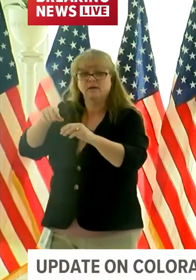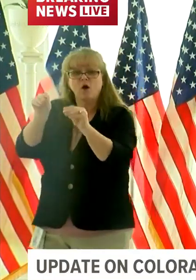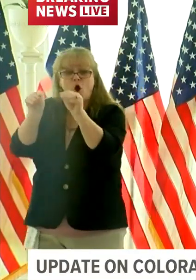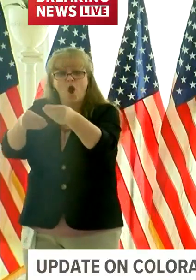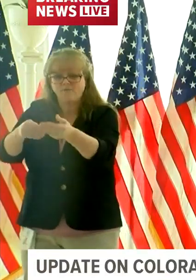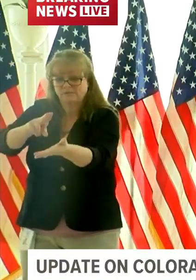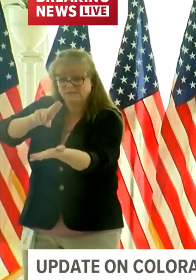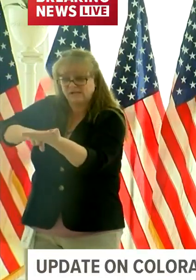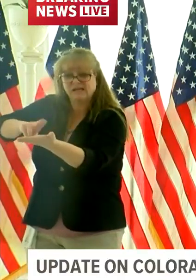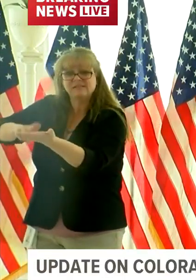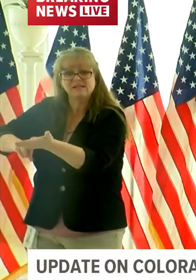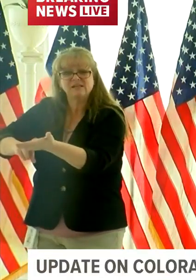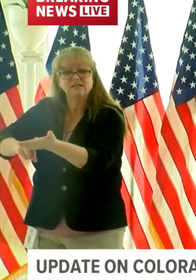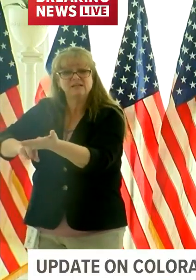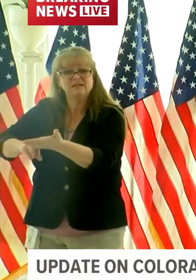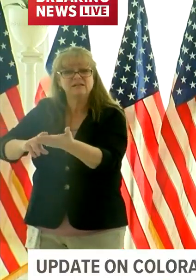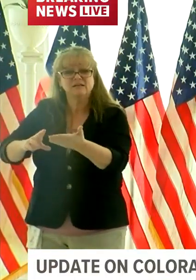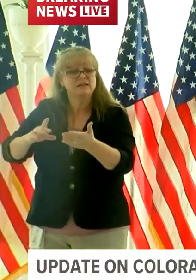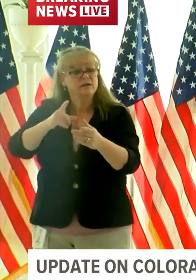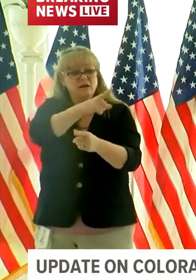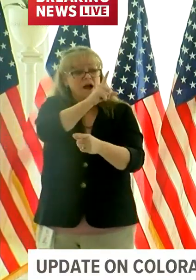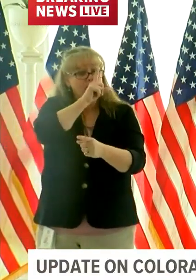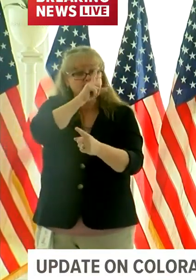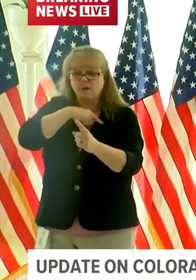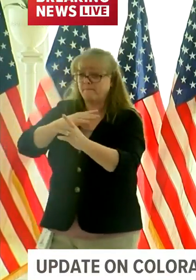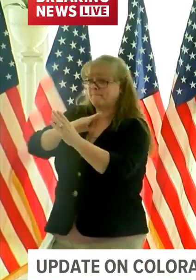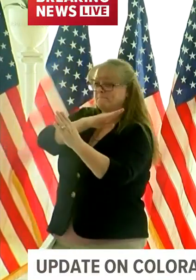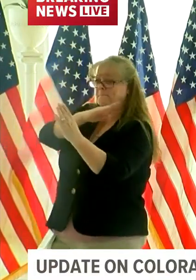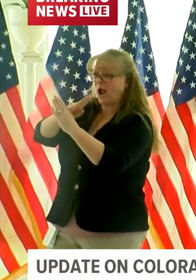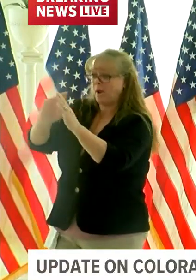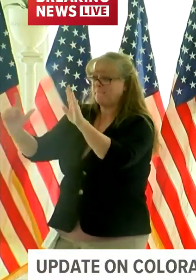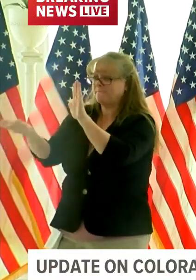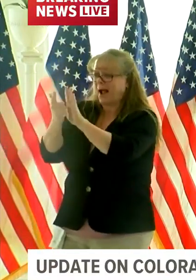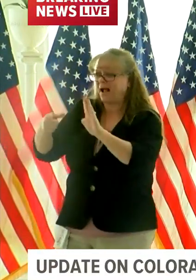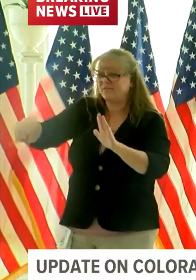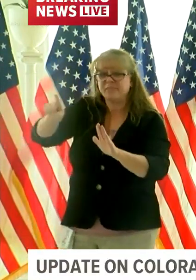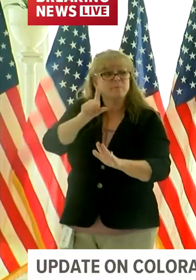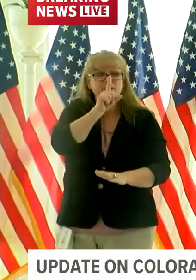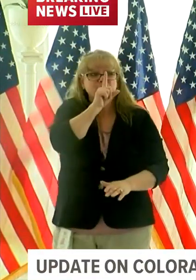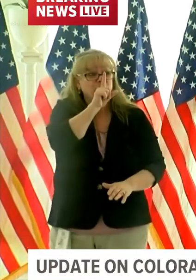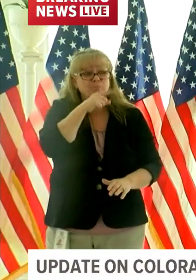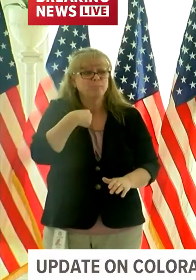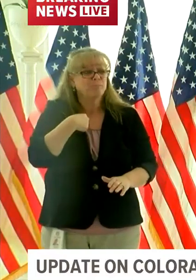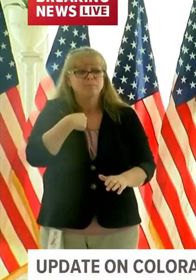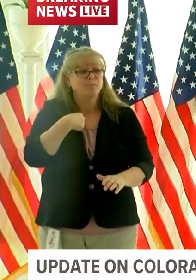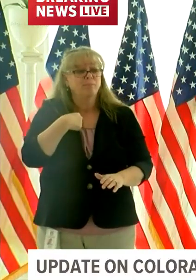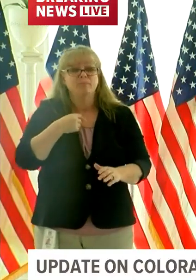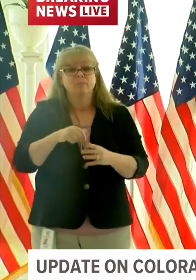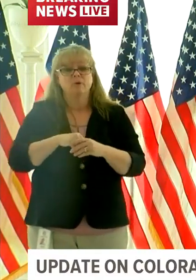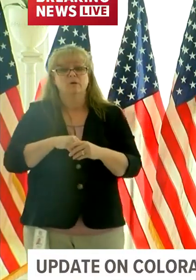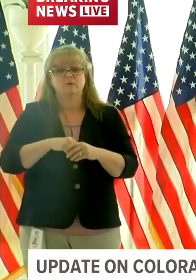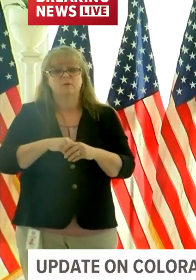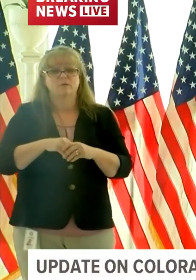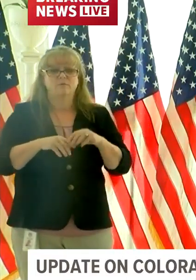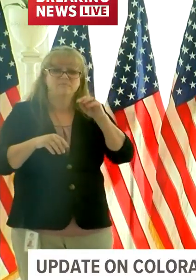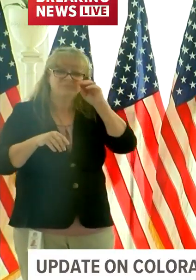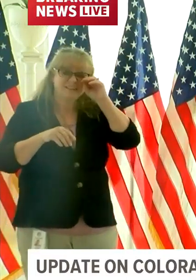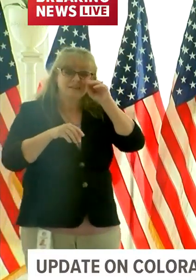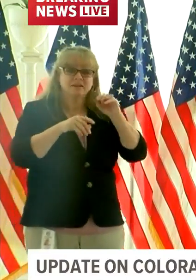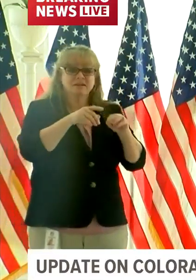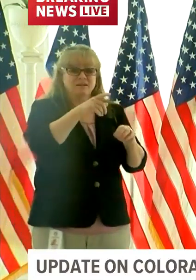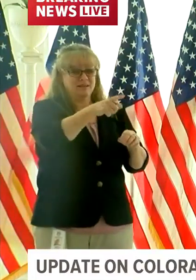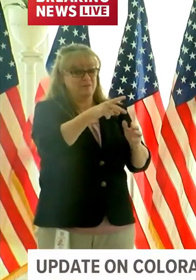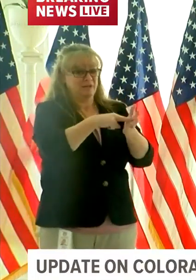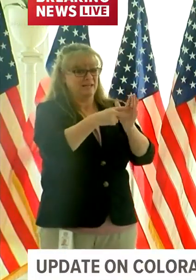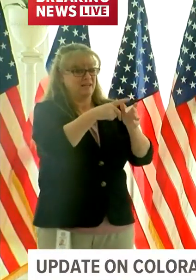that's there. So they can, just as when they're selling their home, Mary Ann, the buyer of that home is also there. They're the ones who made the closing. So it's